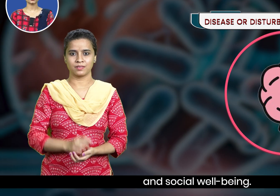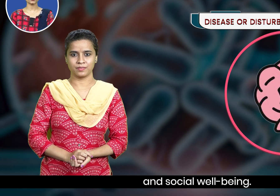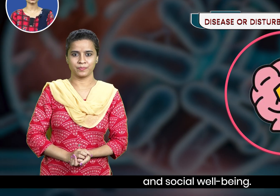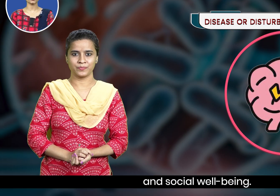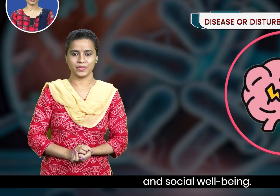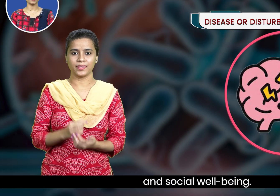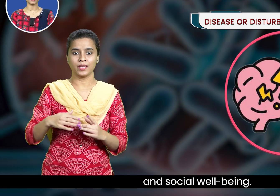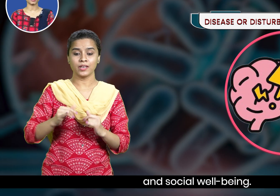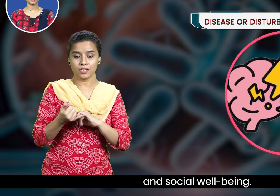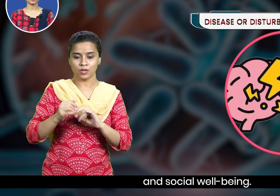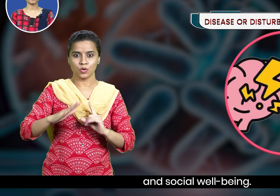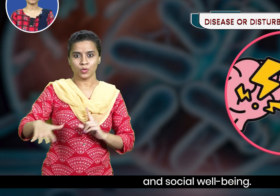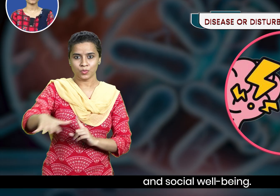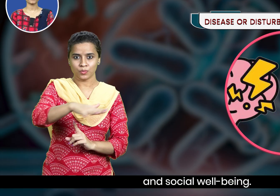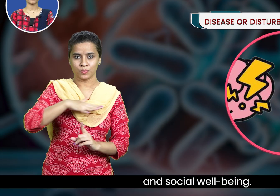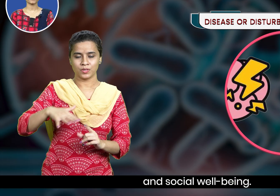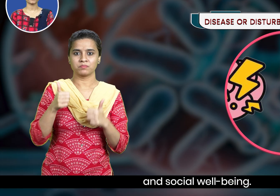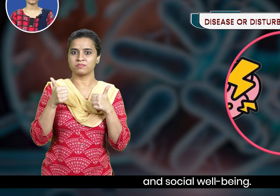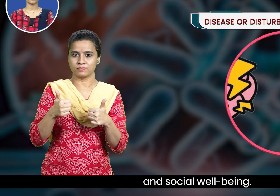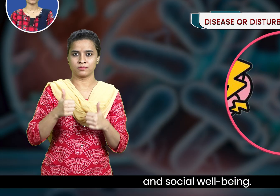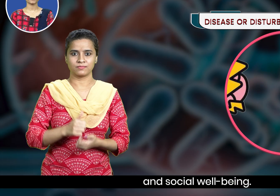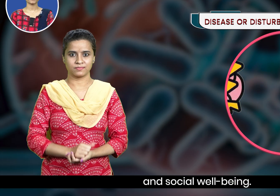and social well-being.